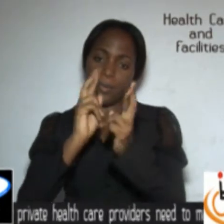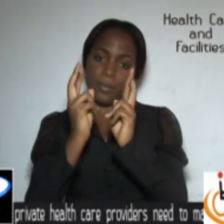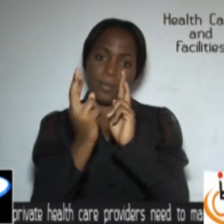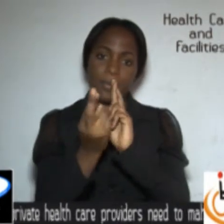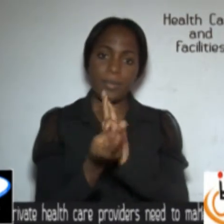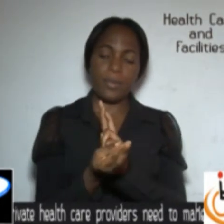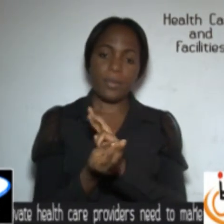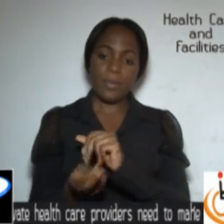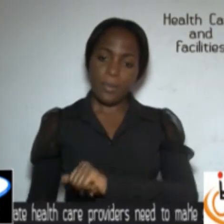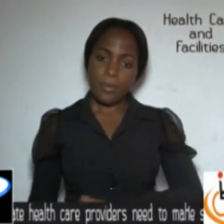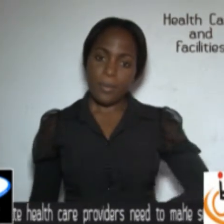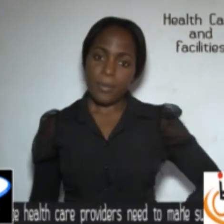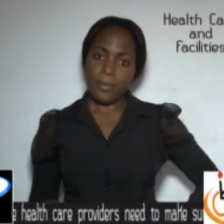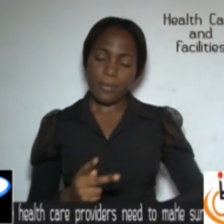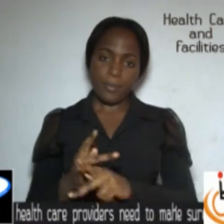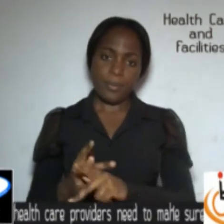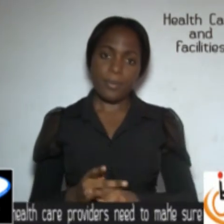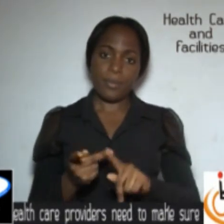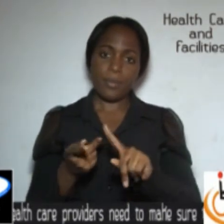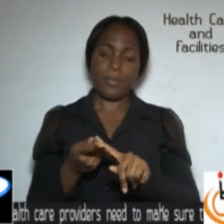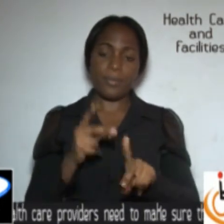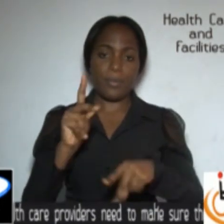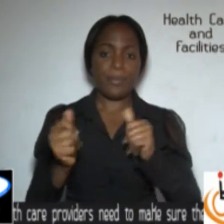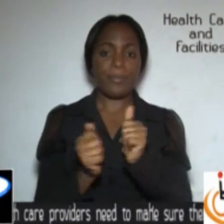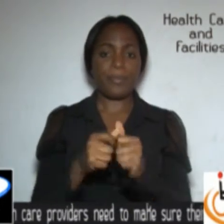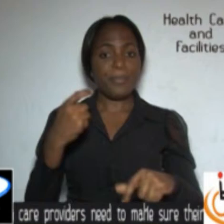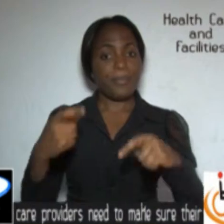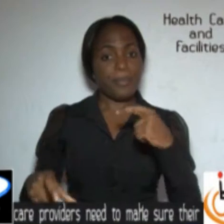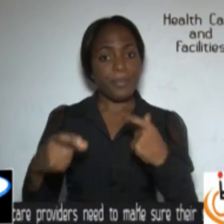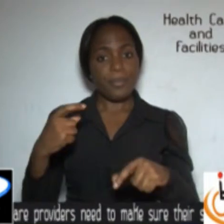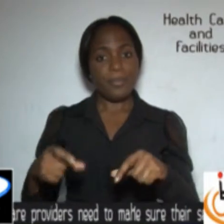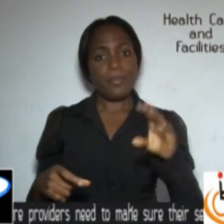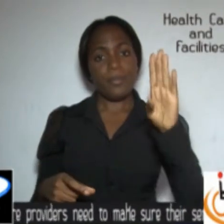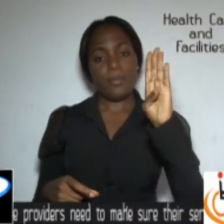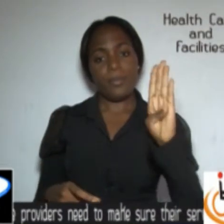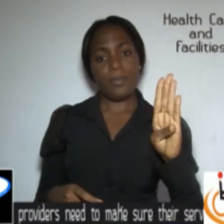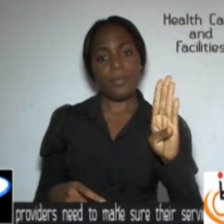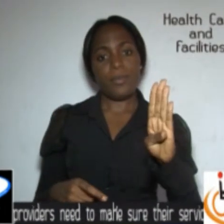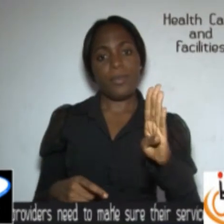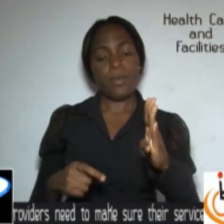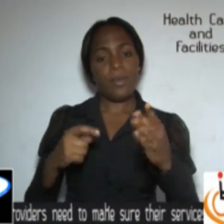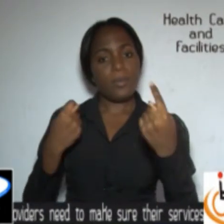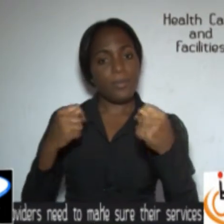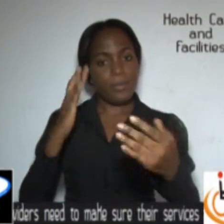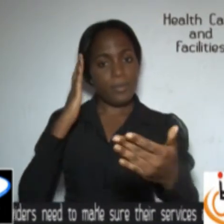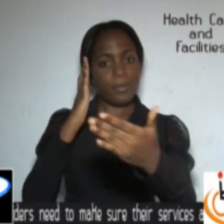for persons with disabilities. B. Measures for prevention of disabilities.